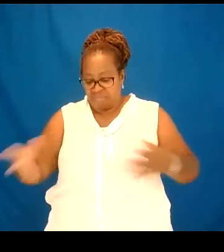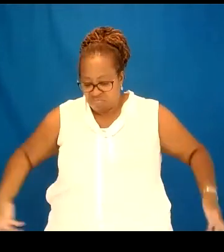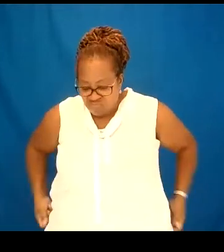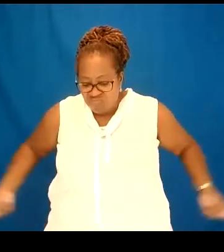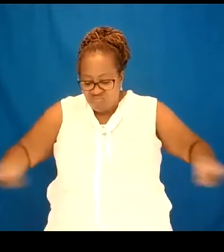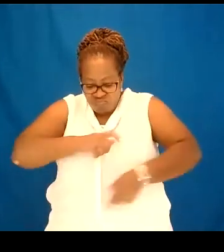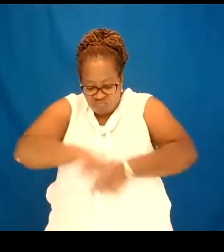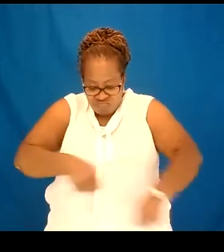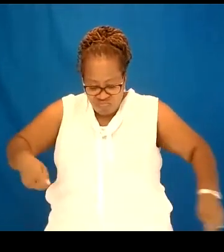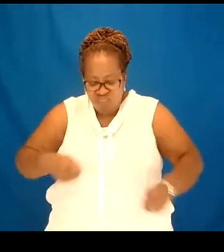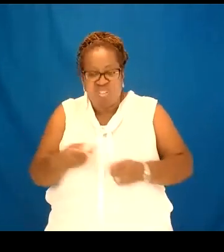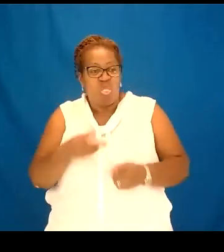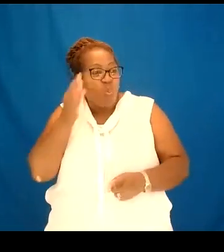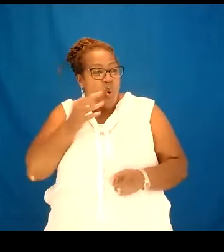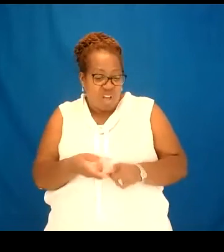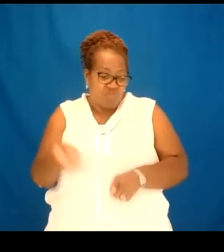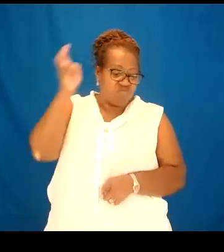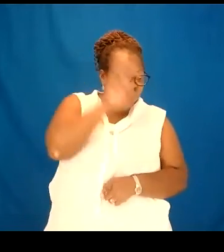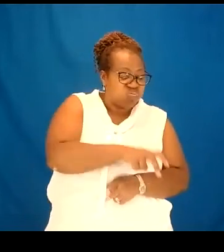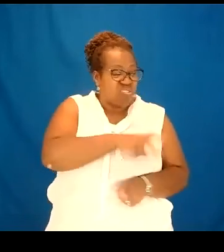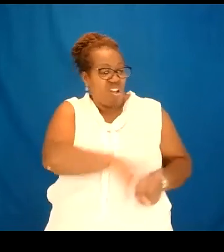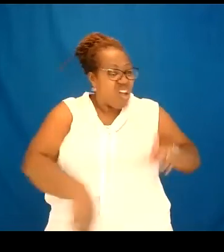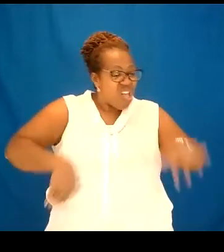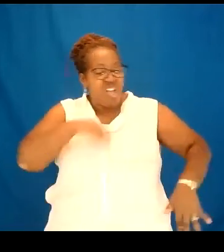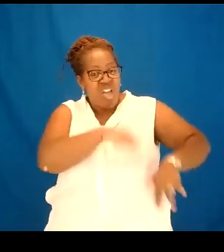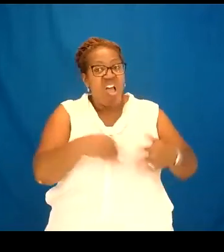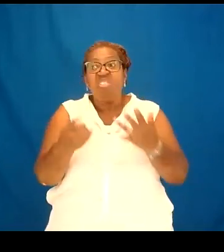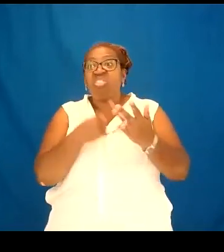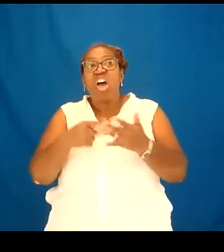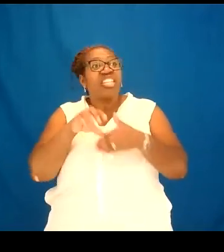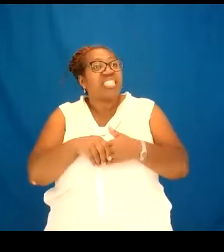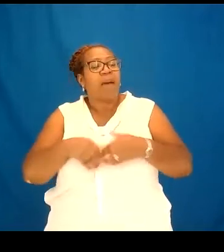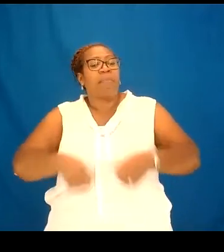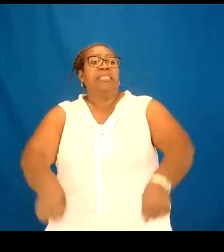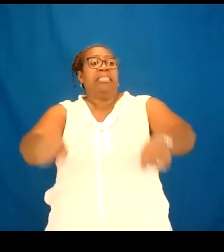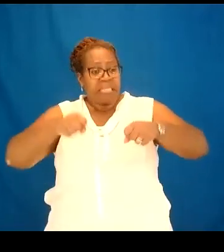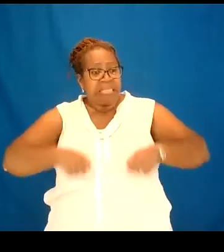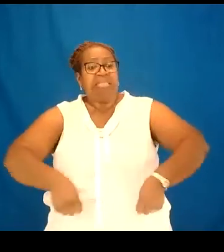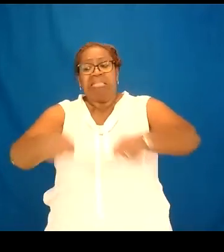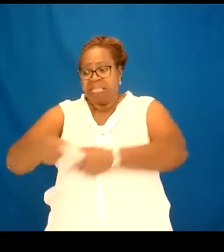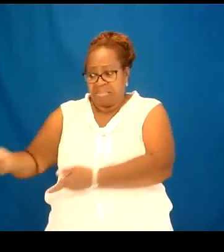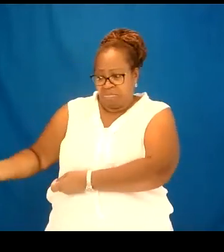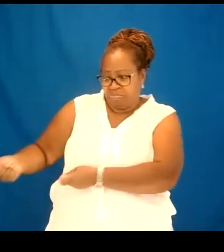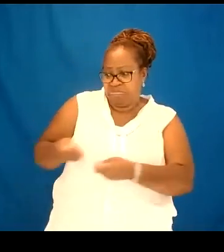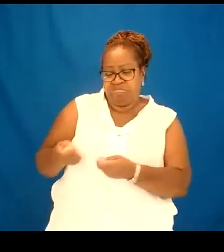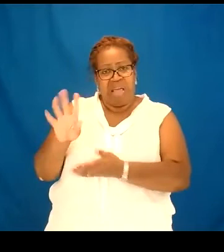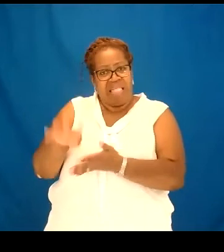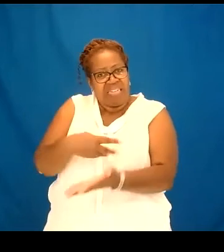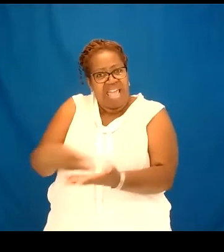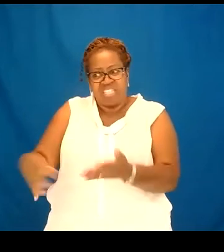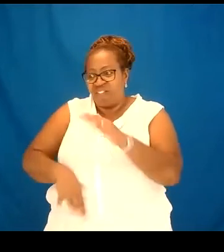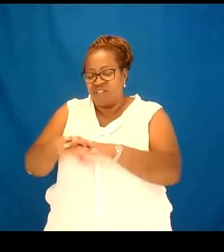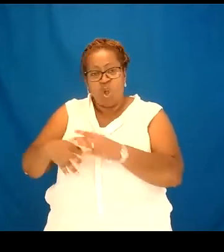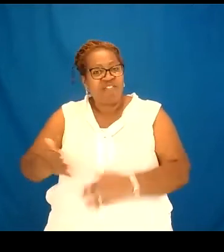jumped into the water. The other disciples followed in the boat, towing the net full of fish, for they were not far